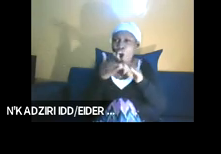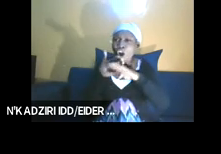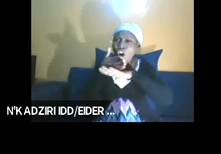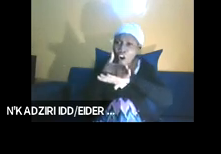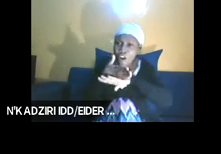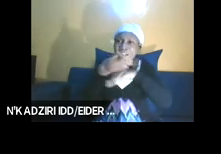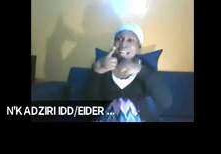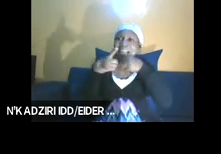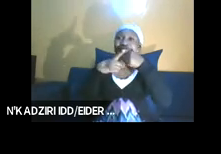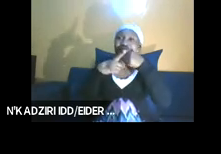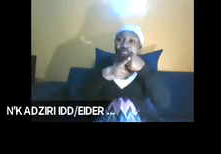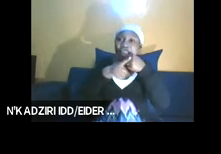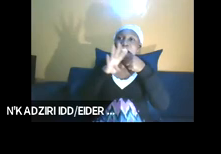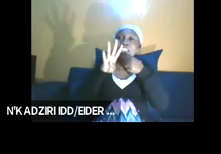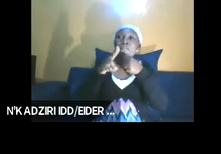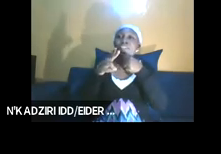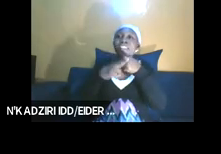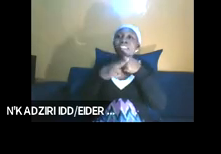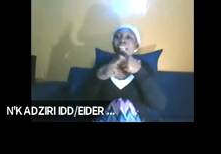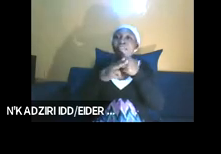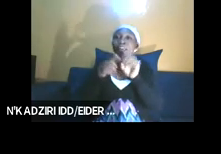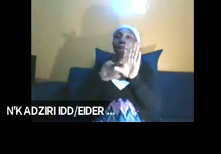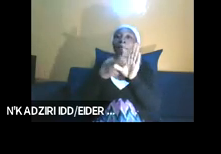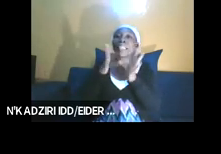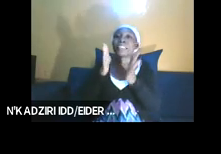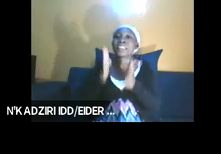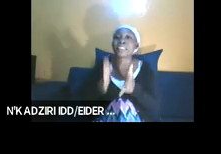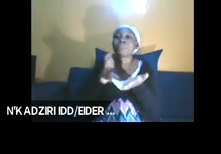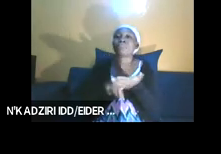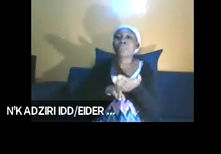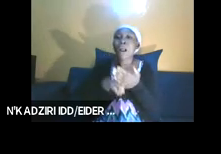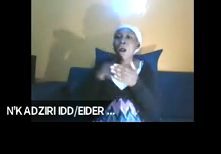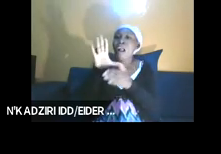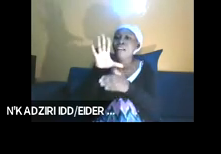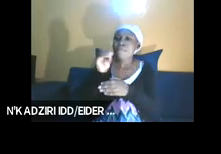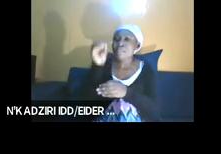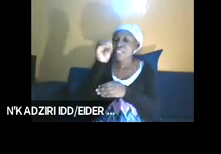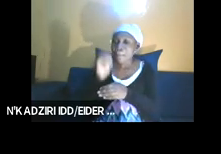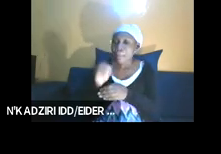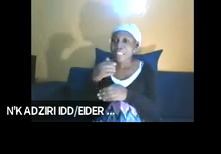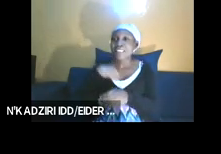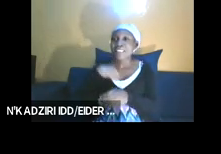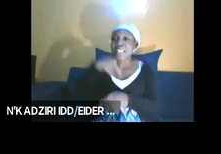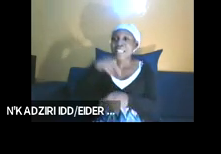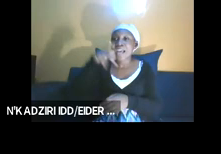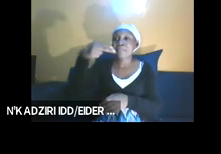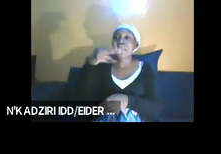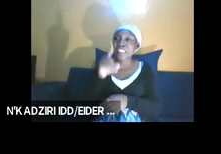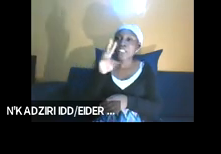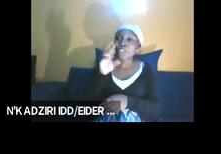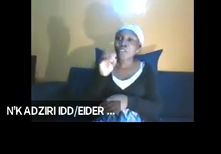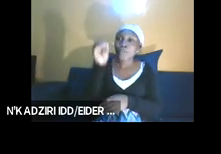647 registered participants, 50% doctorate students, 20% bachelors or masters. We have